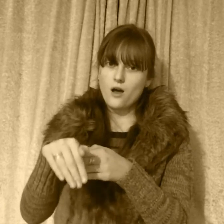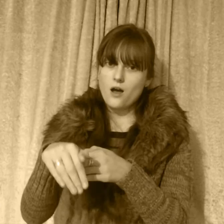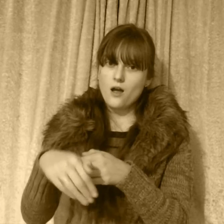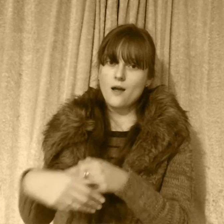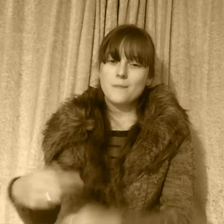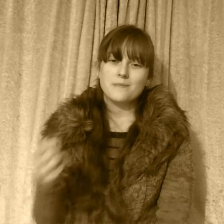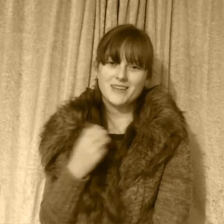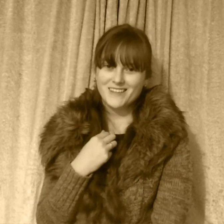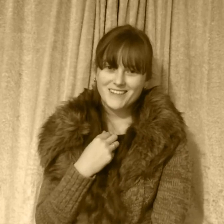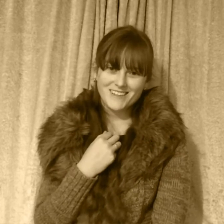me